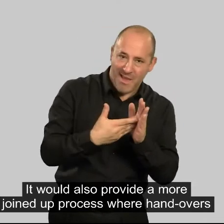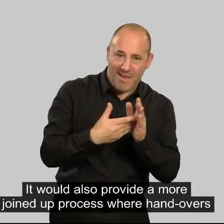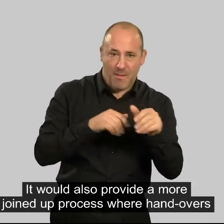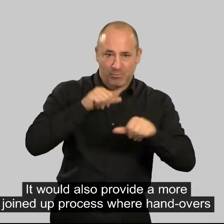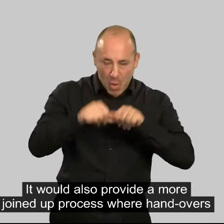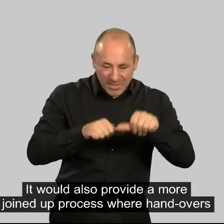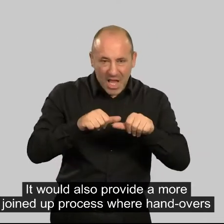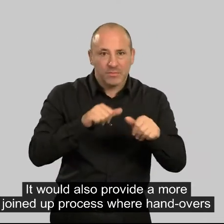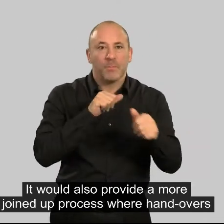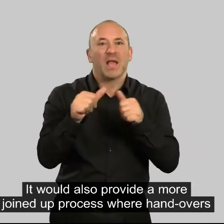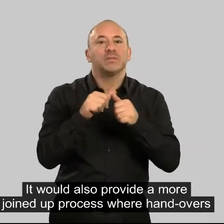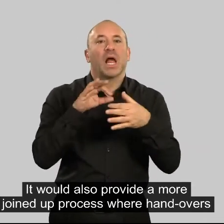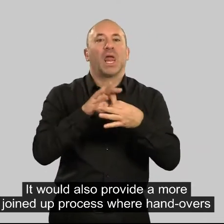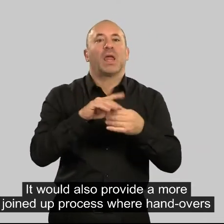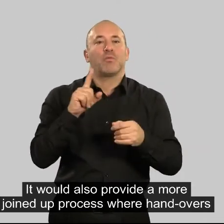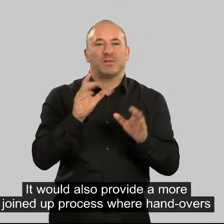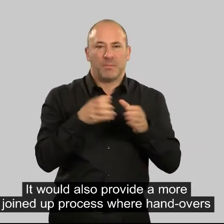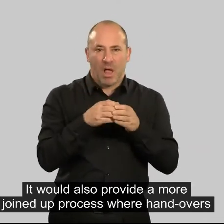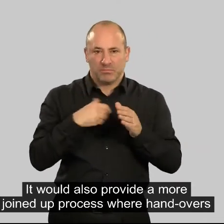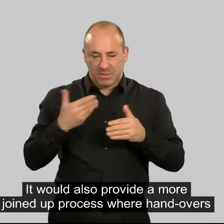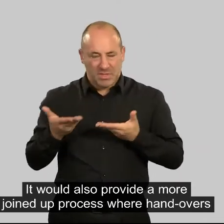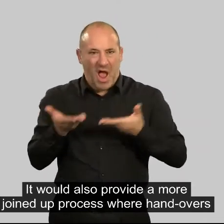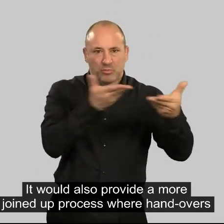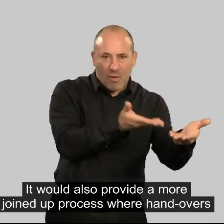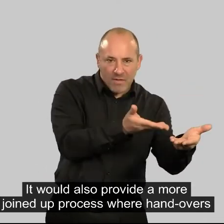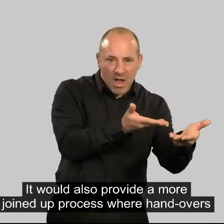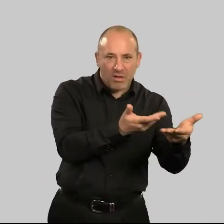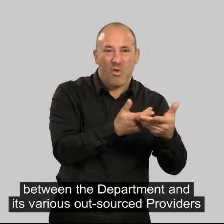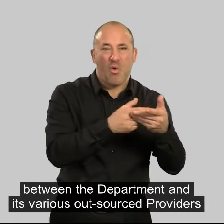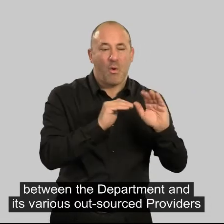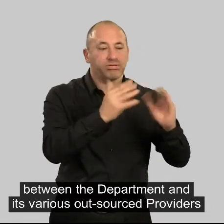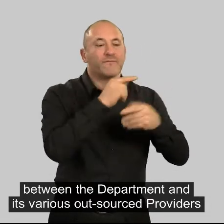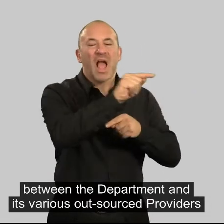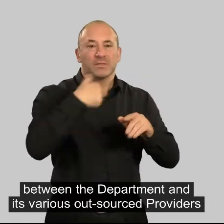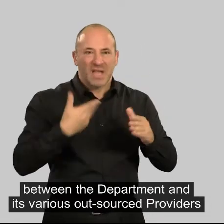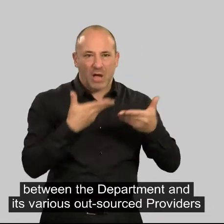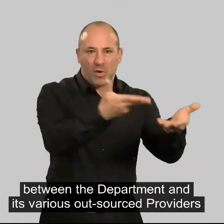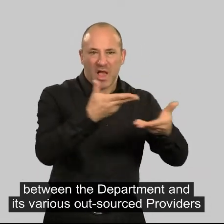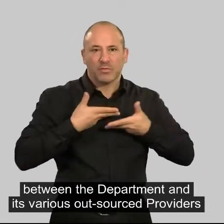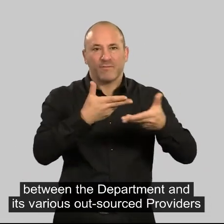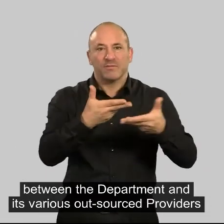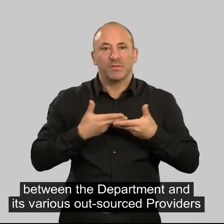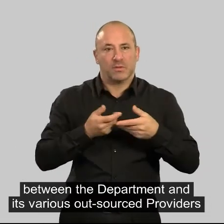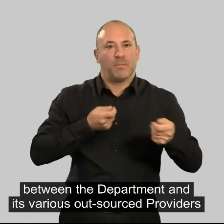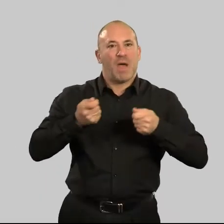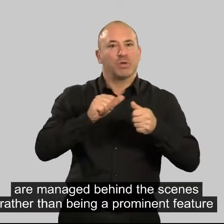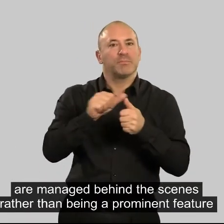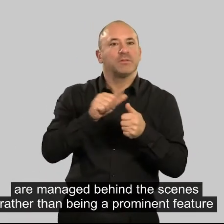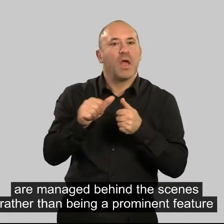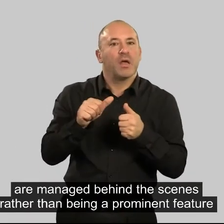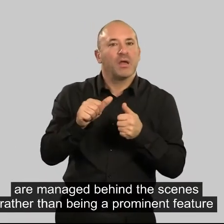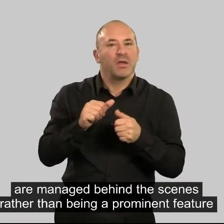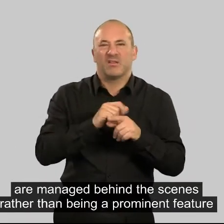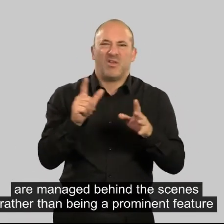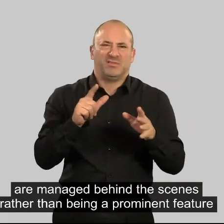It would also provide a more joined-up process where handovers between the department and its various